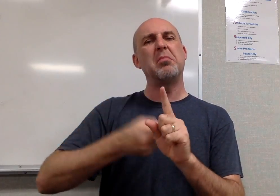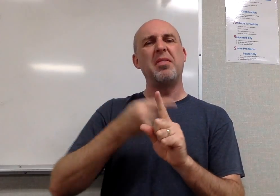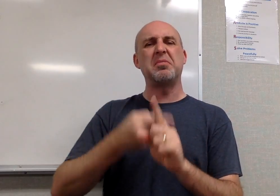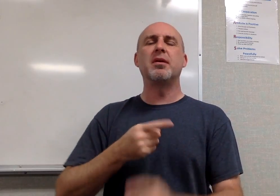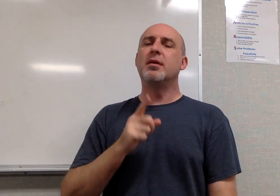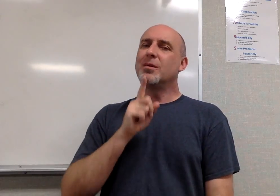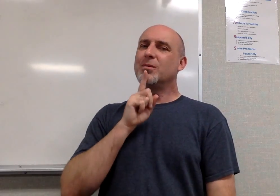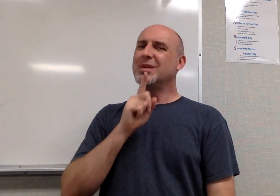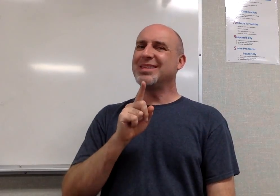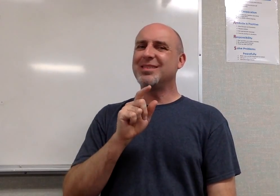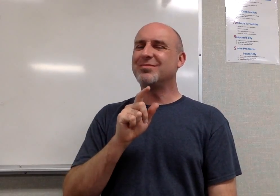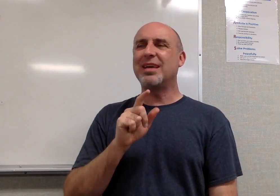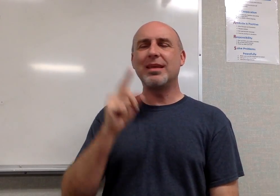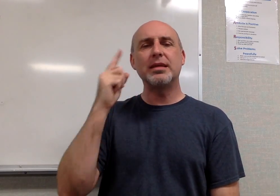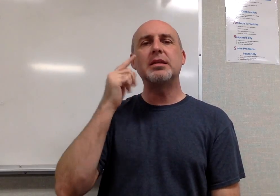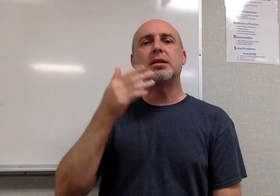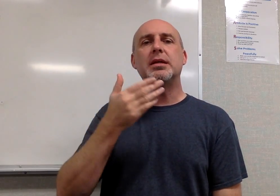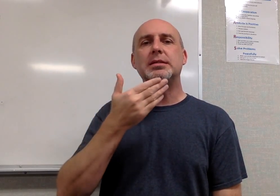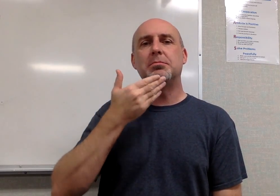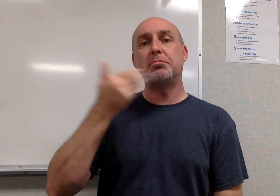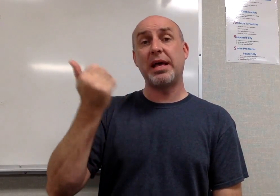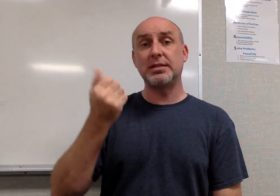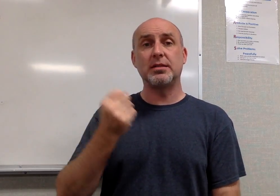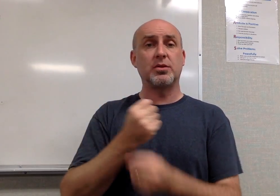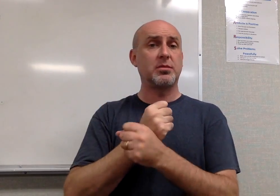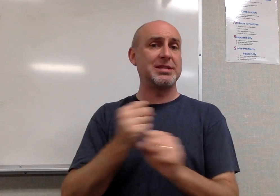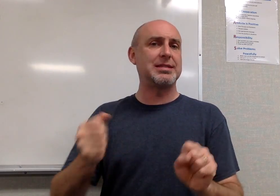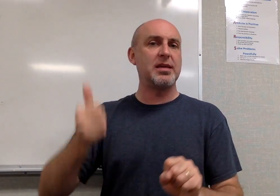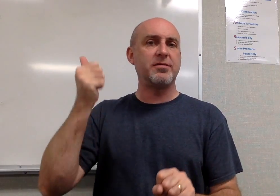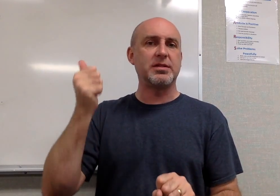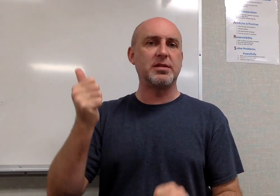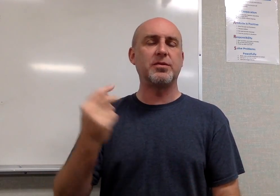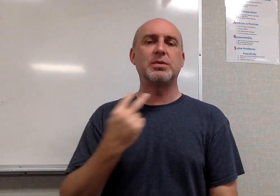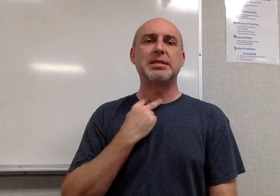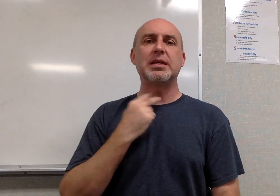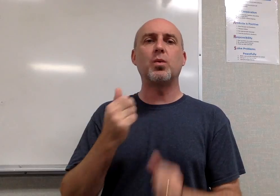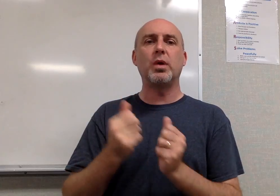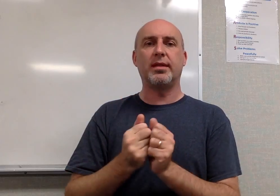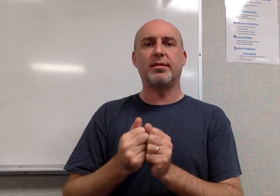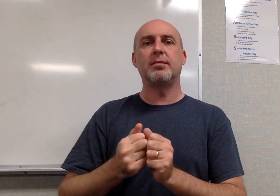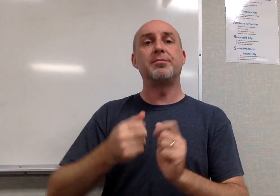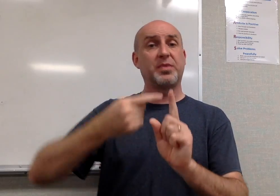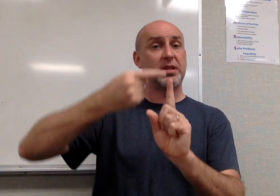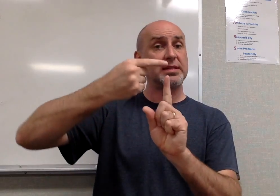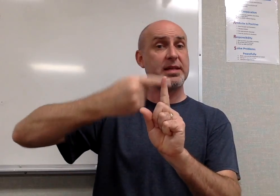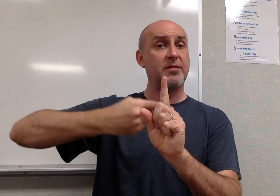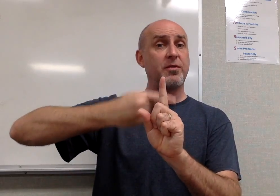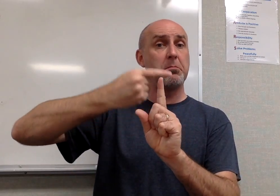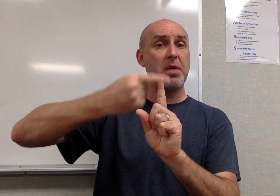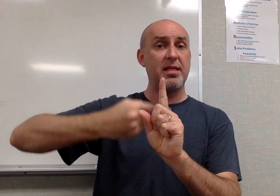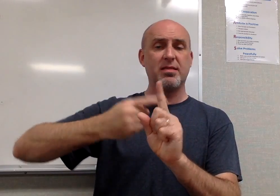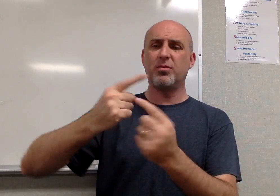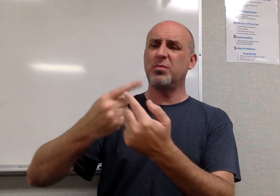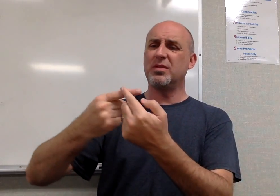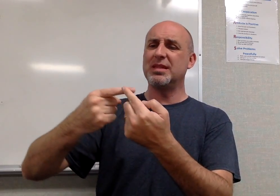month. Really, I think it's best, and you're going to be safest if you stick with the sign for month. Remember